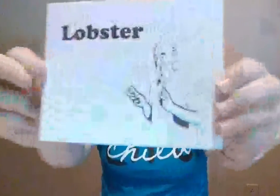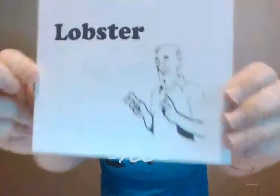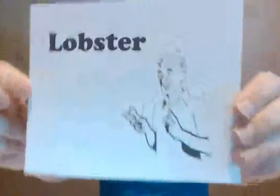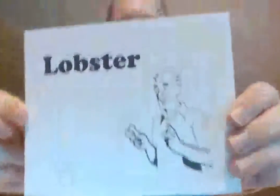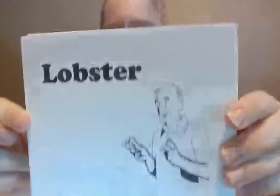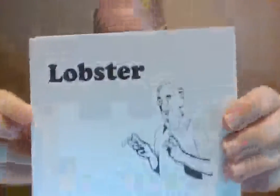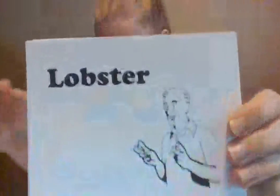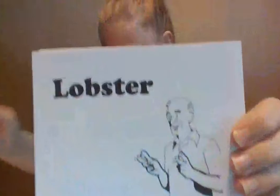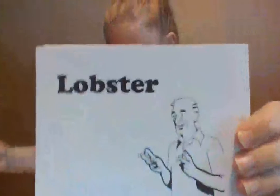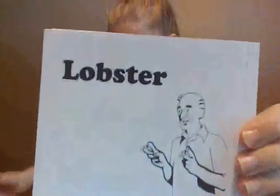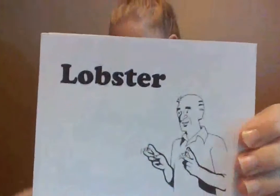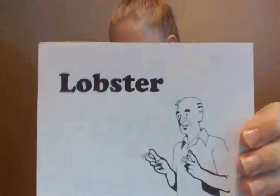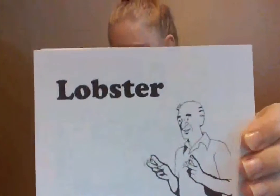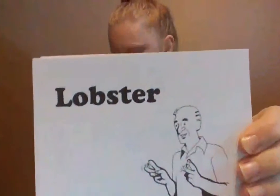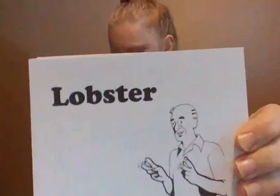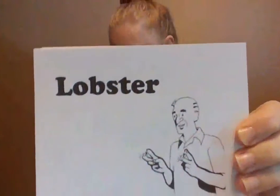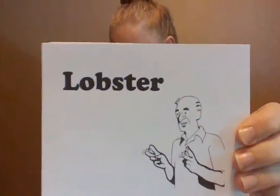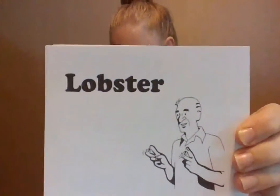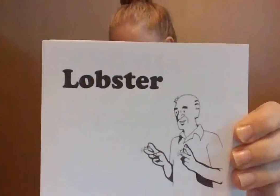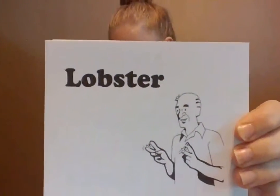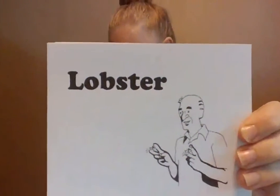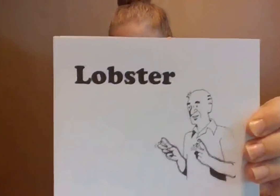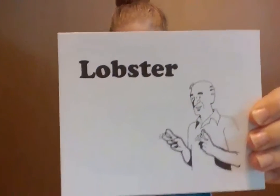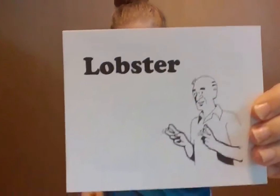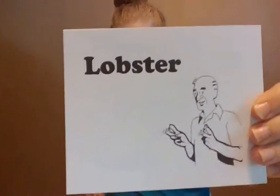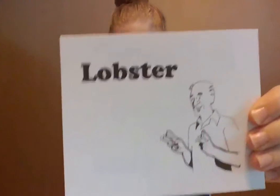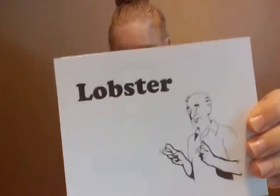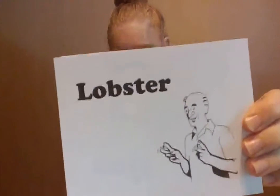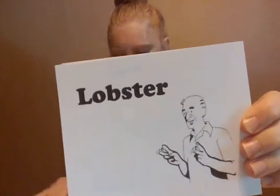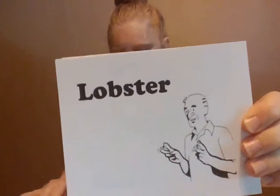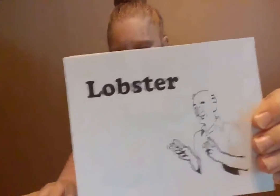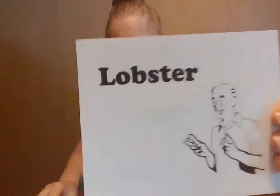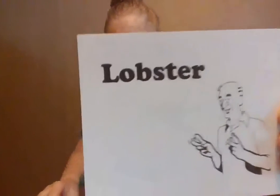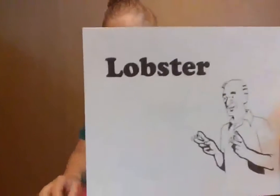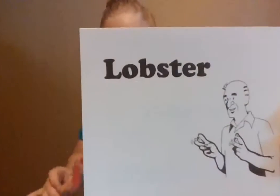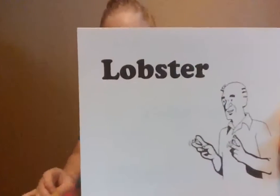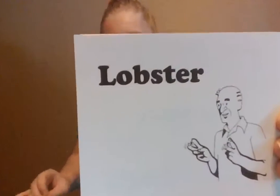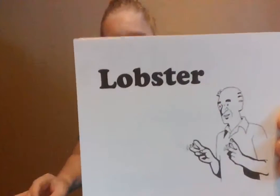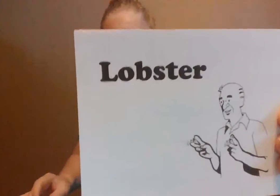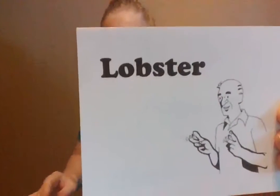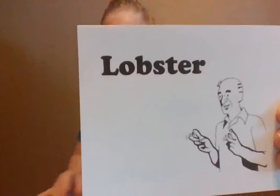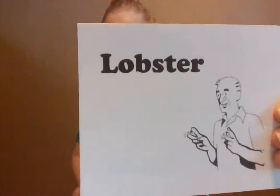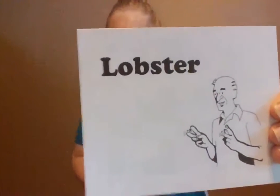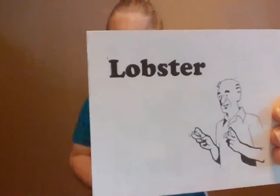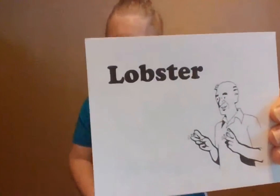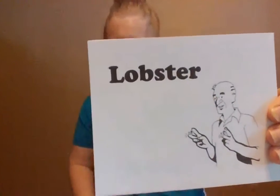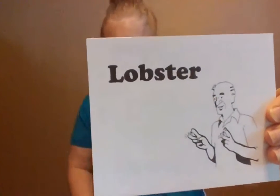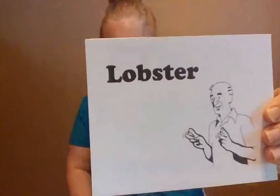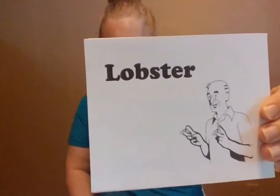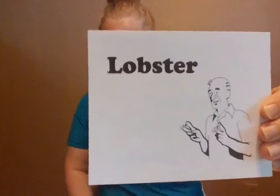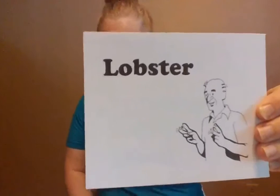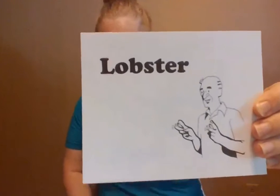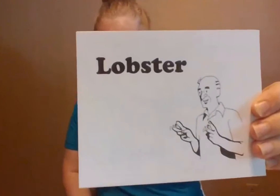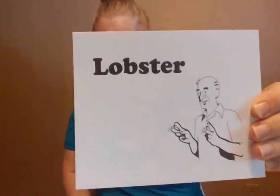going back to our original talking points, we have lobster as our